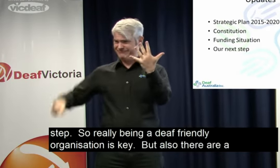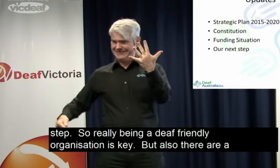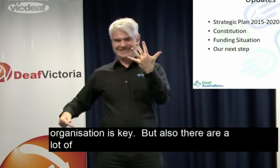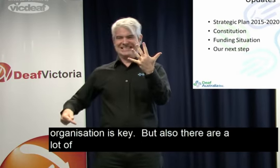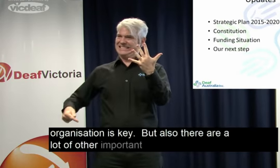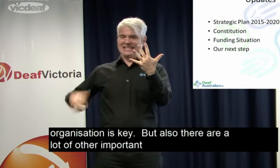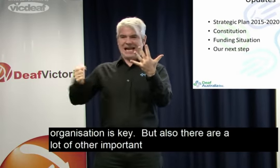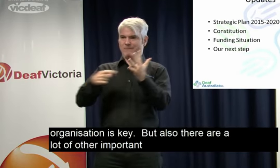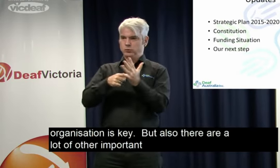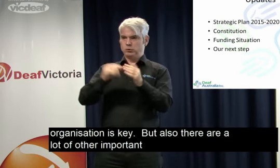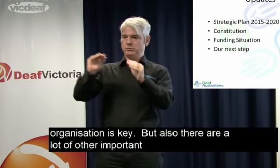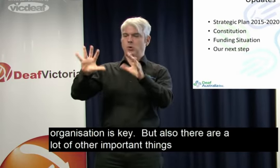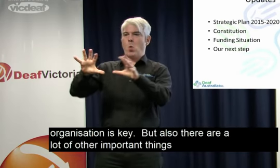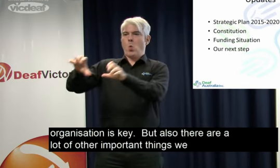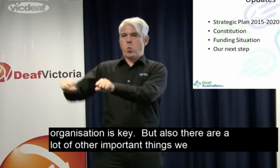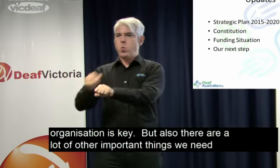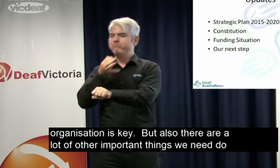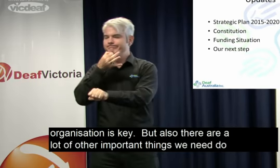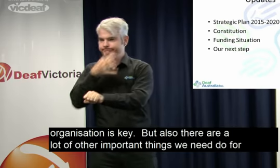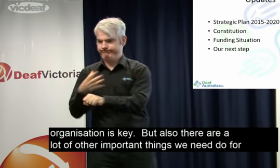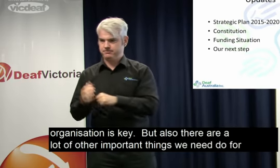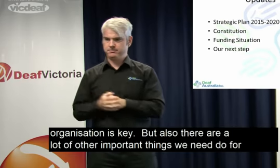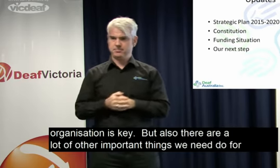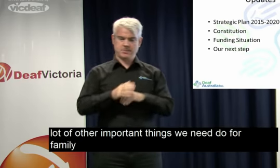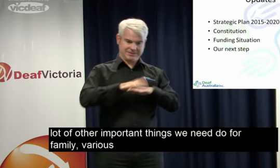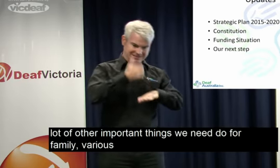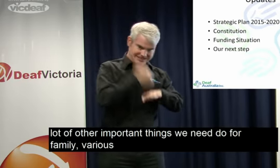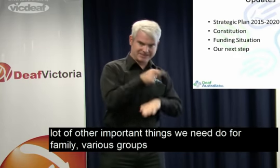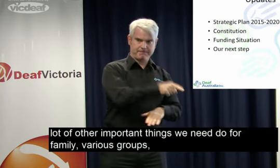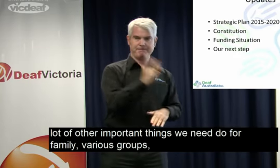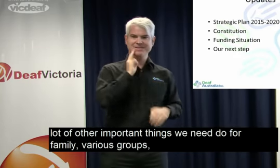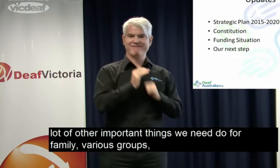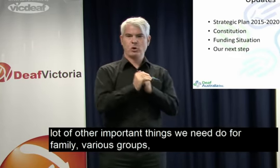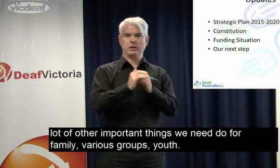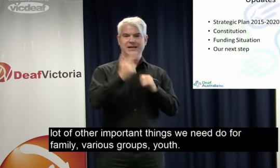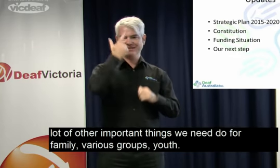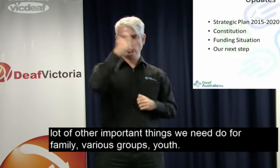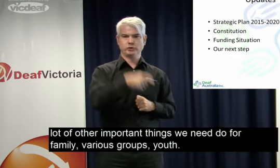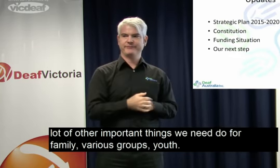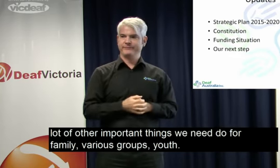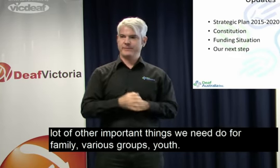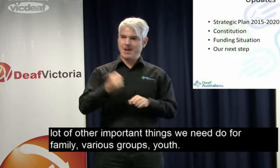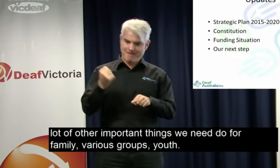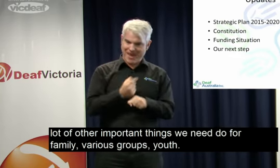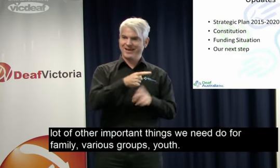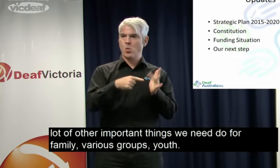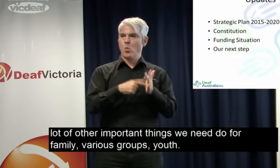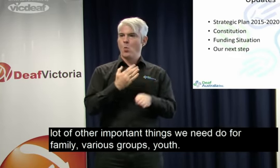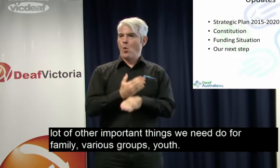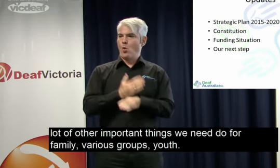family, various groups, youth, and unfortunately at this stage they'll have to be put on hold because our main focus will be the